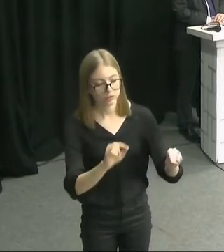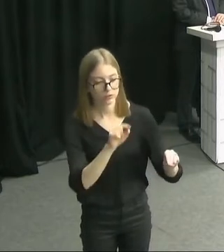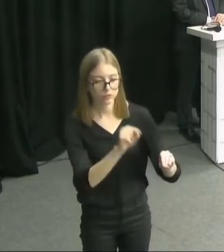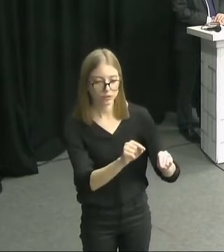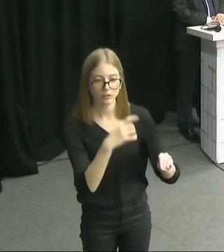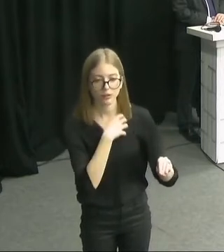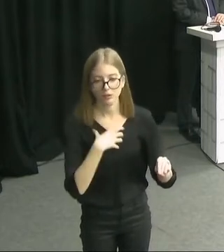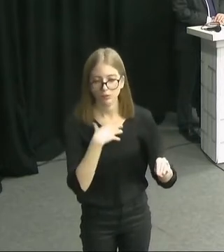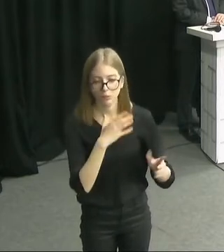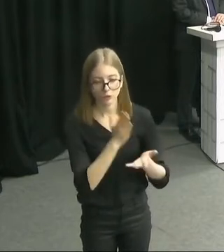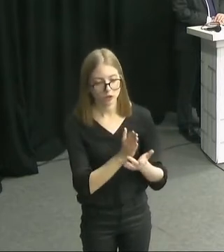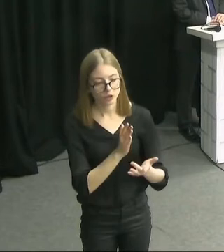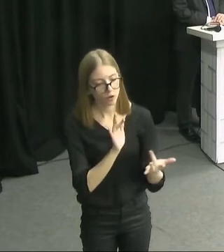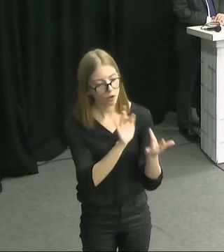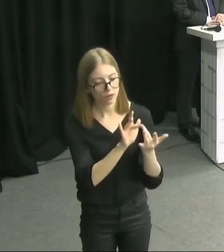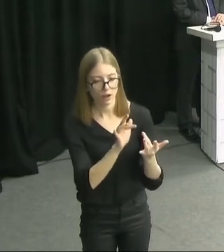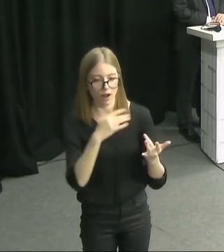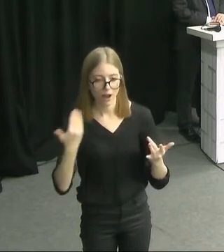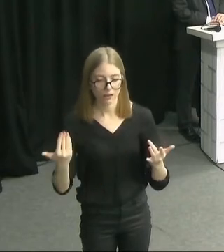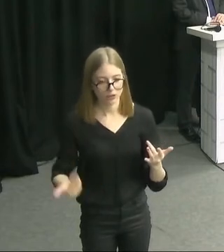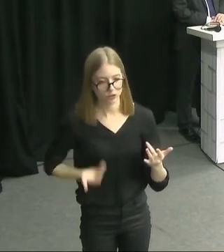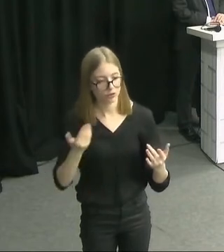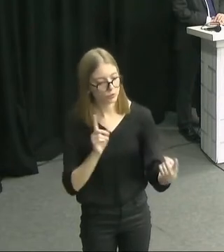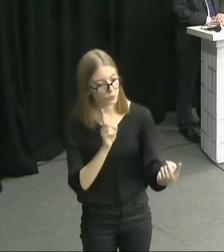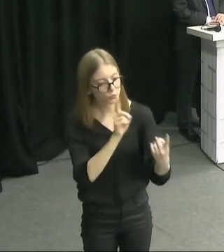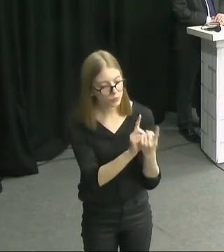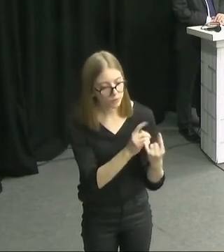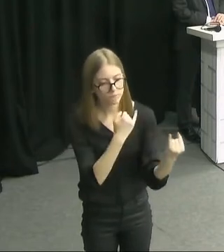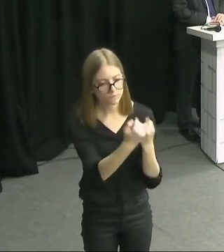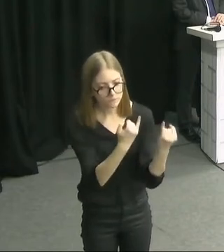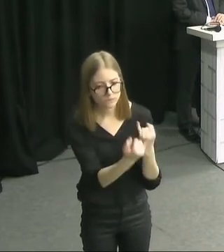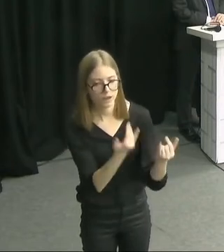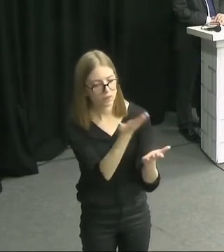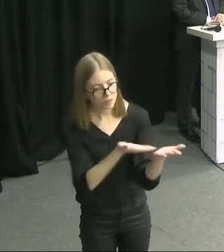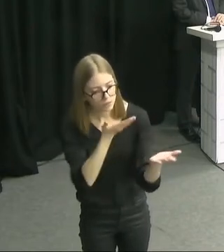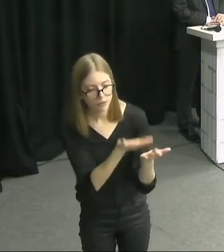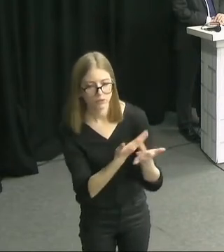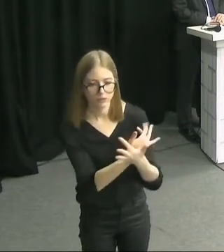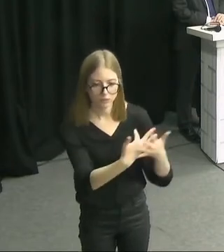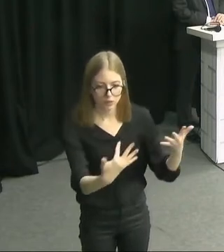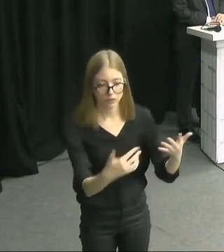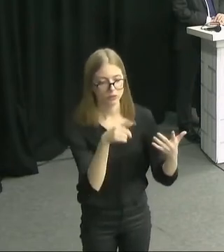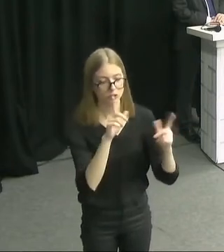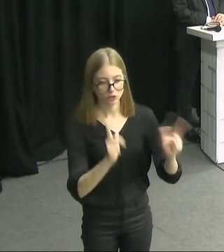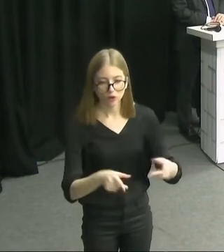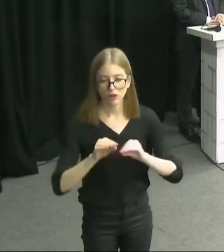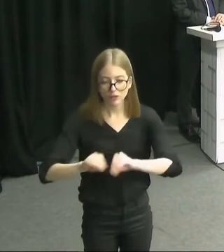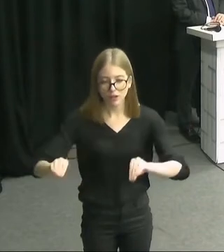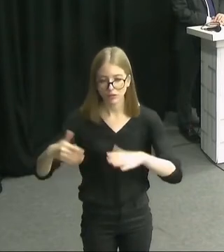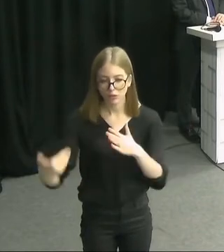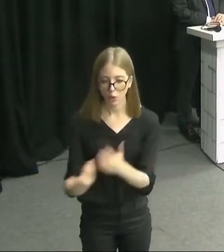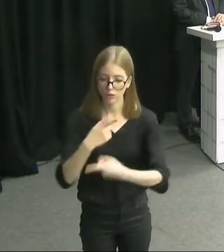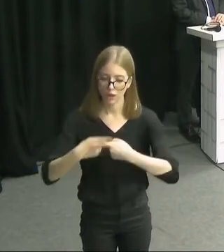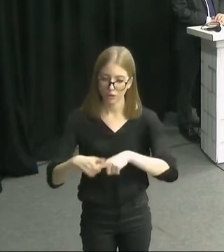We currently count only the working time by the contact hours of the lecturer. That's not the